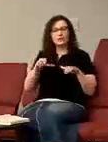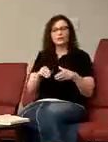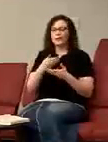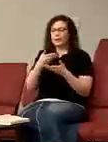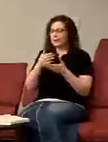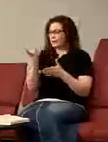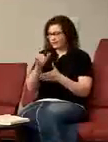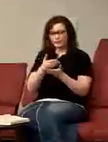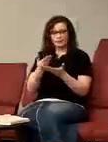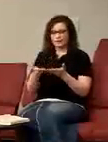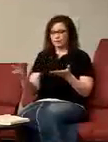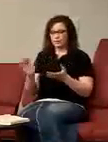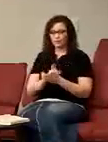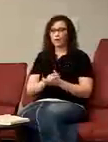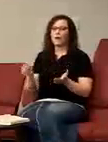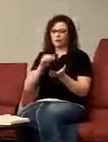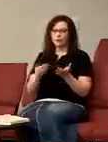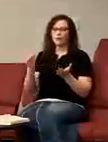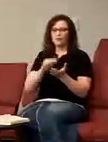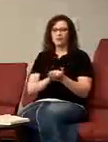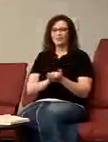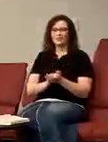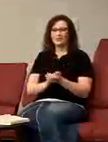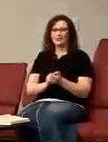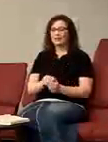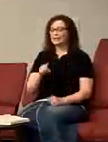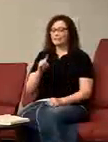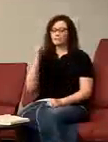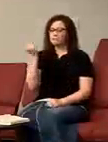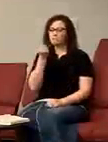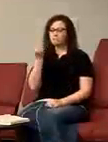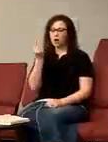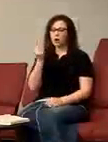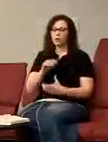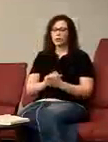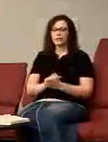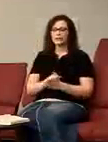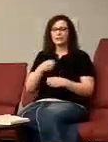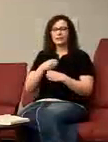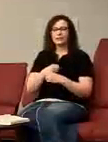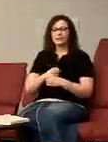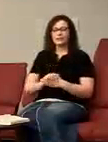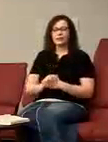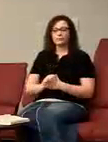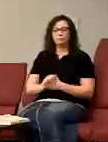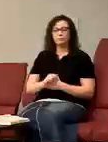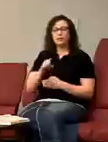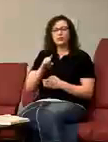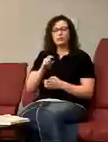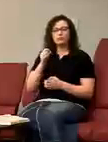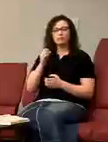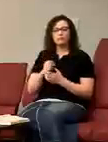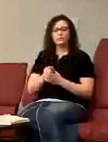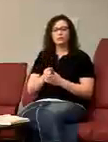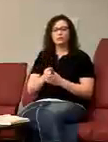says is, yea, he gets you to doubt God's word. If you doubt God's word, how can you have faith, right?